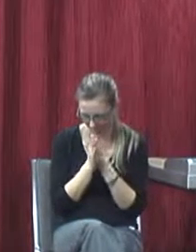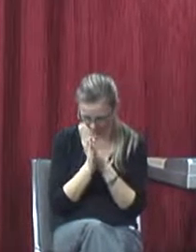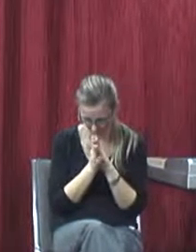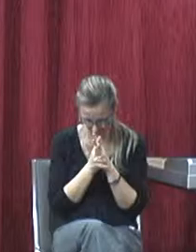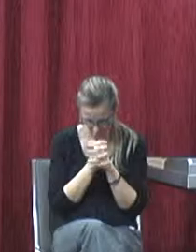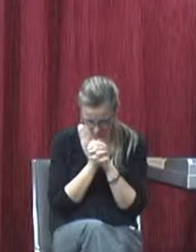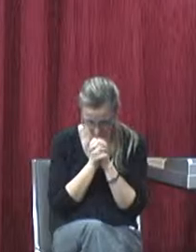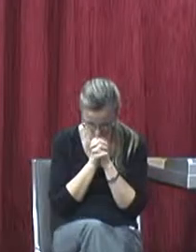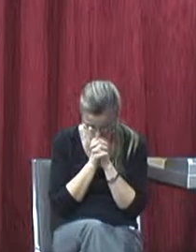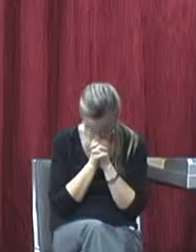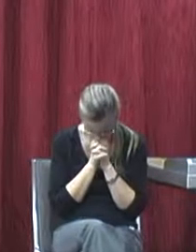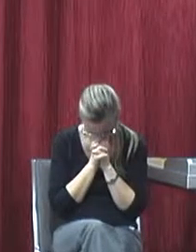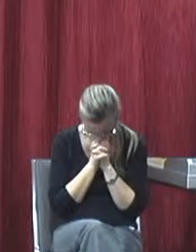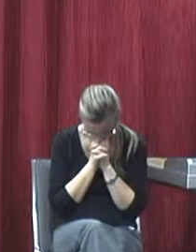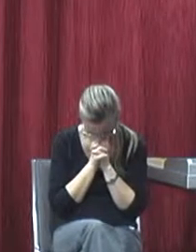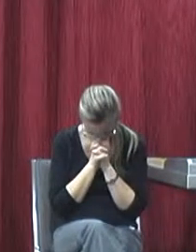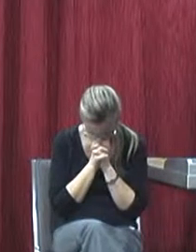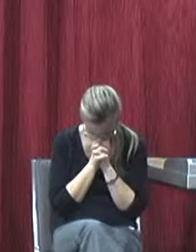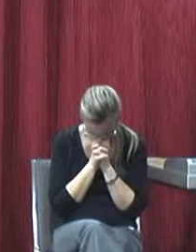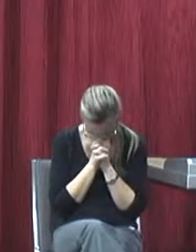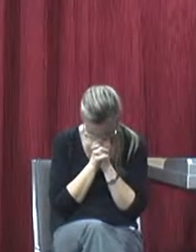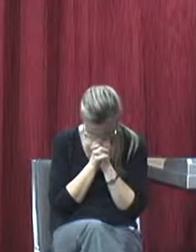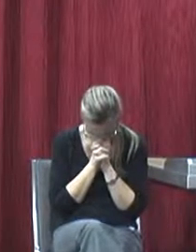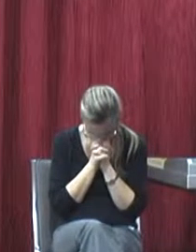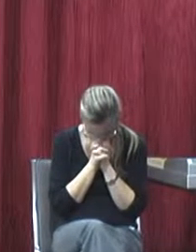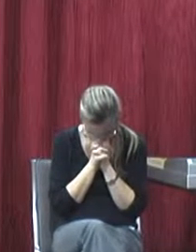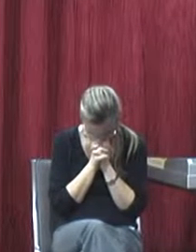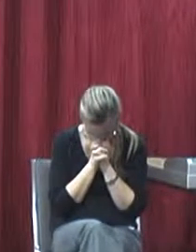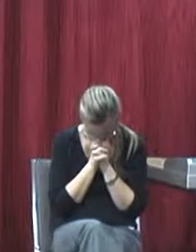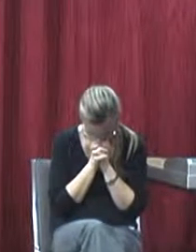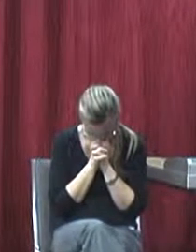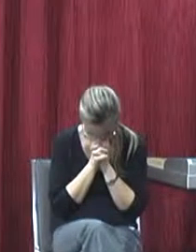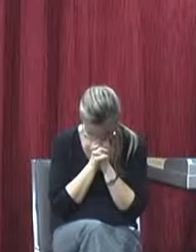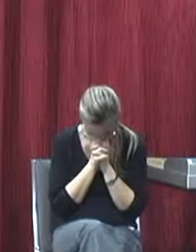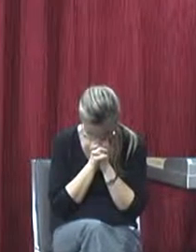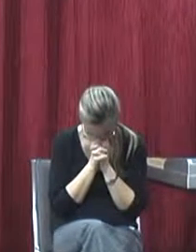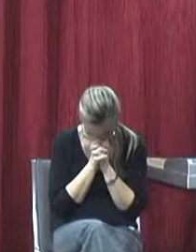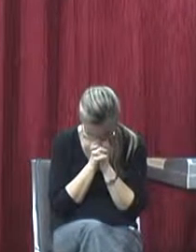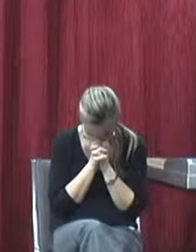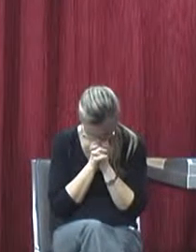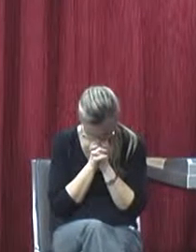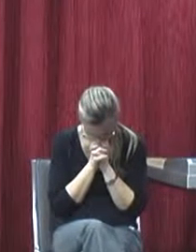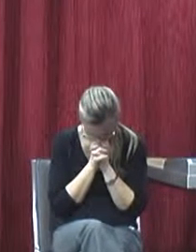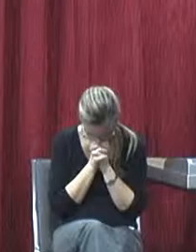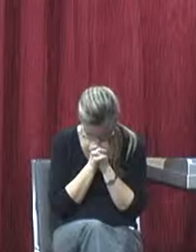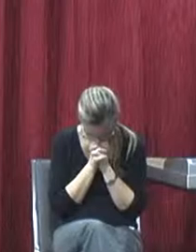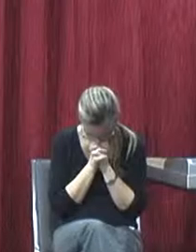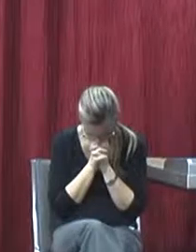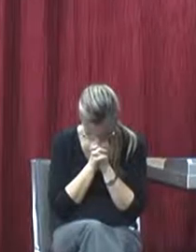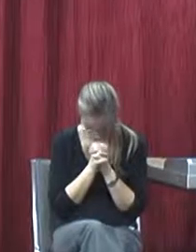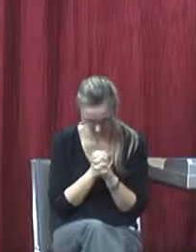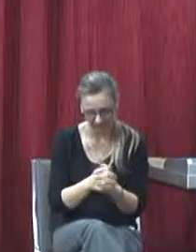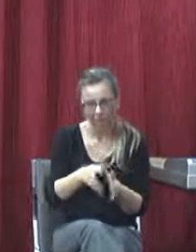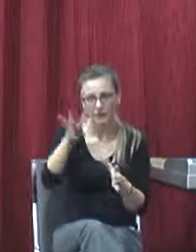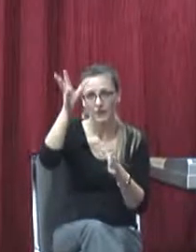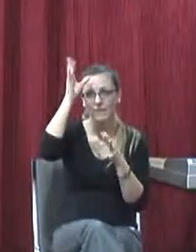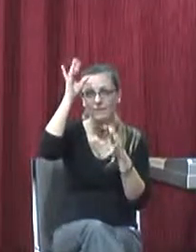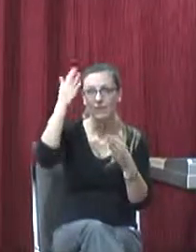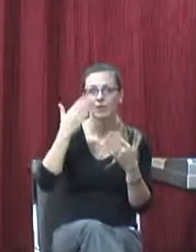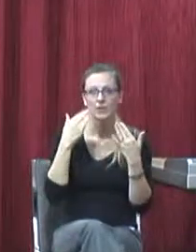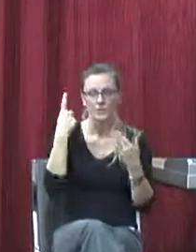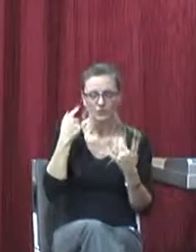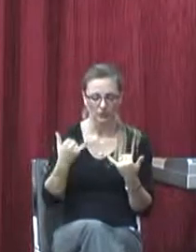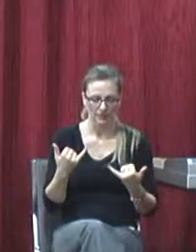pray, and then we're going to pray also against that's the stronghold in our culture, which is really a stronghold. So Father, we just thank you for